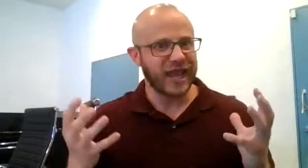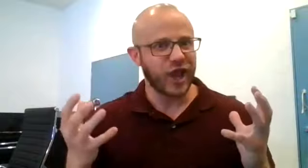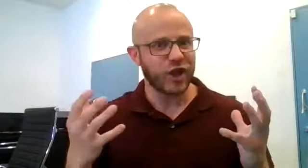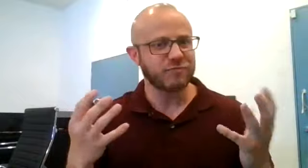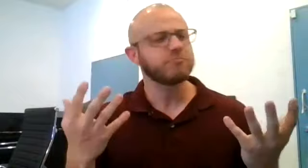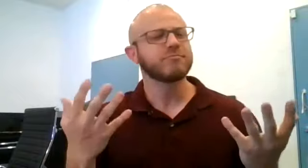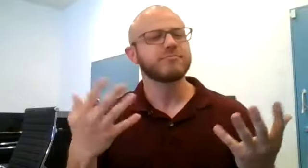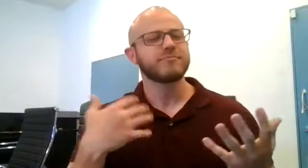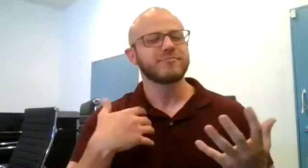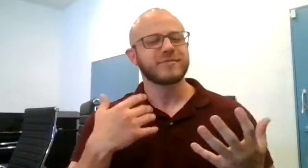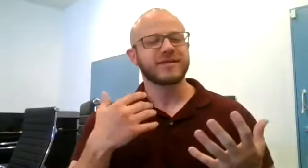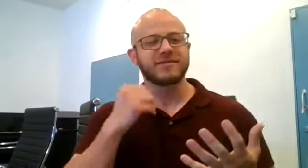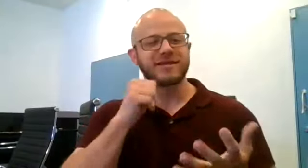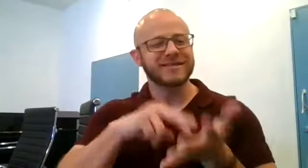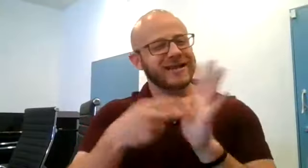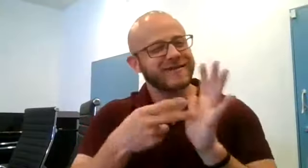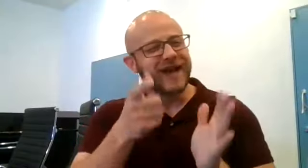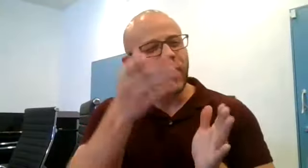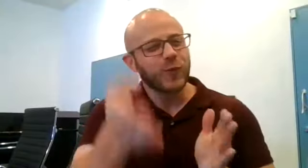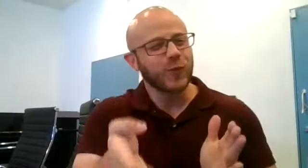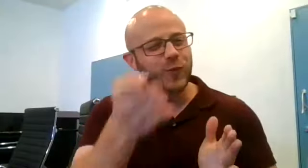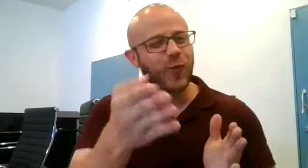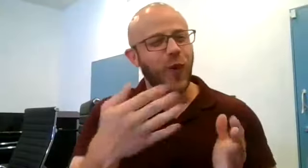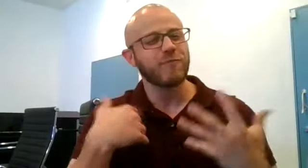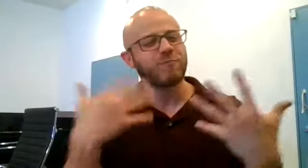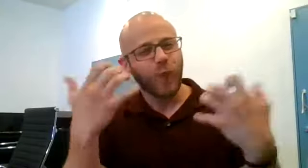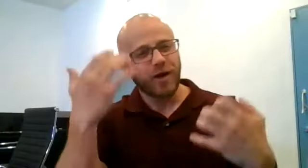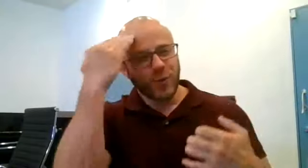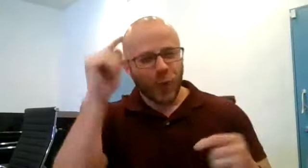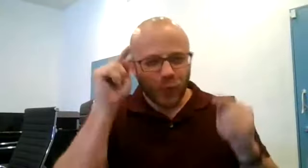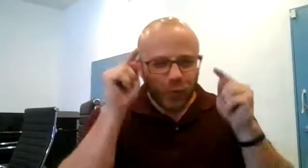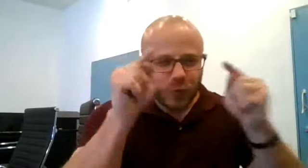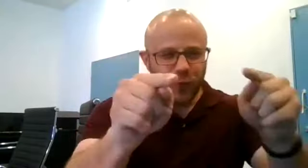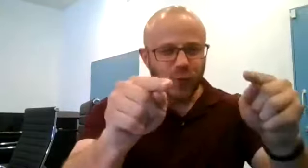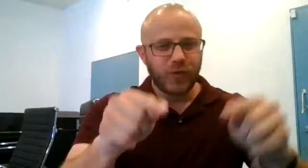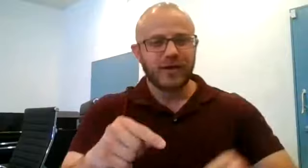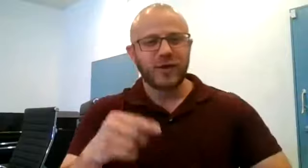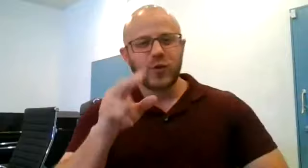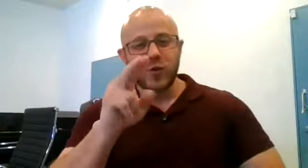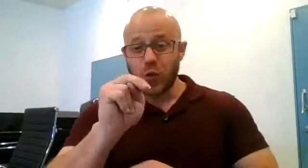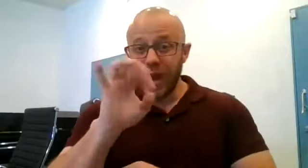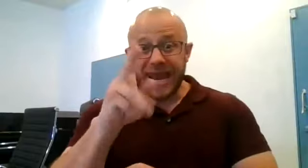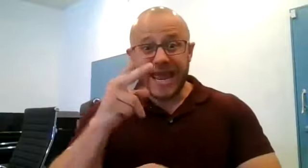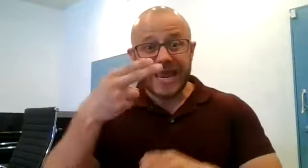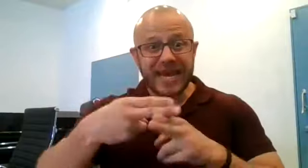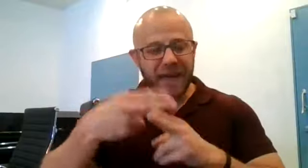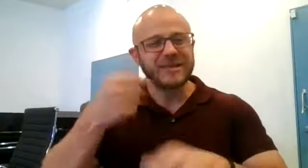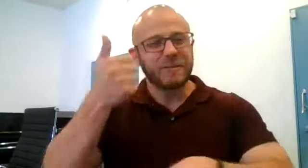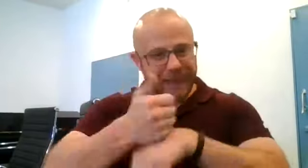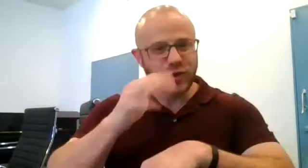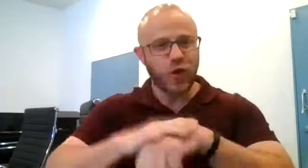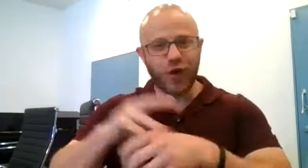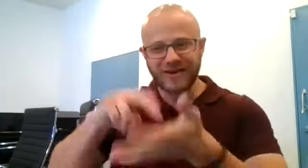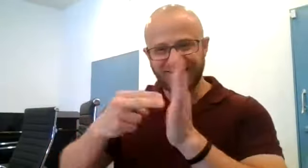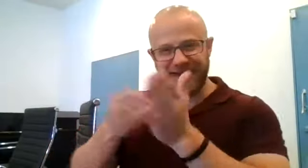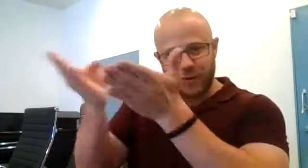lot of people have curly hair, so it doesn't identify you. I want to know who you are. And your nickname